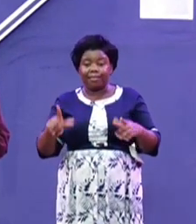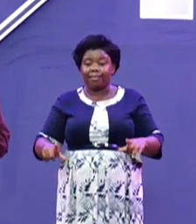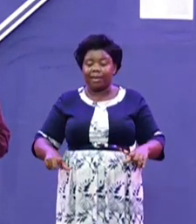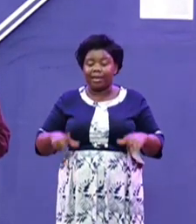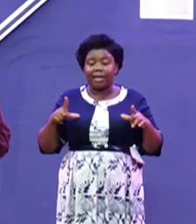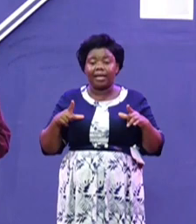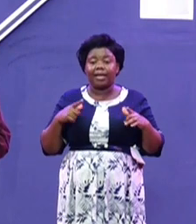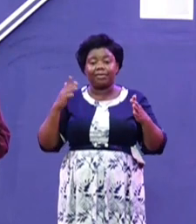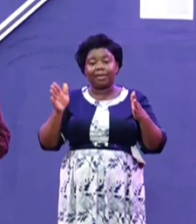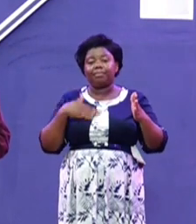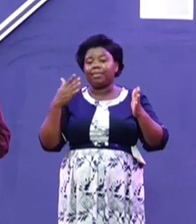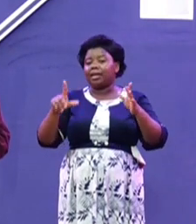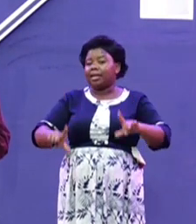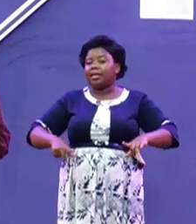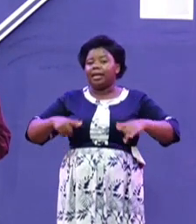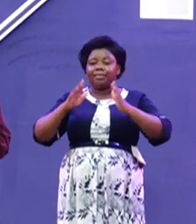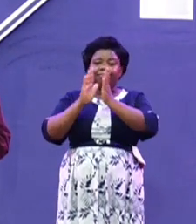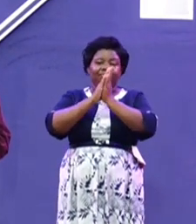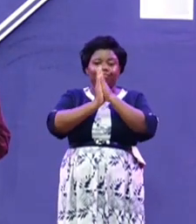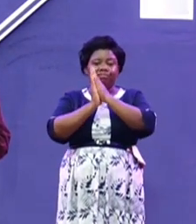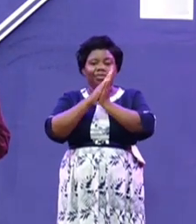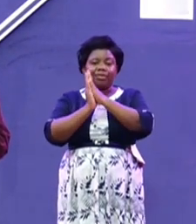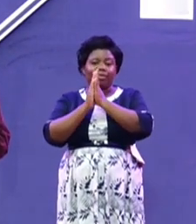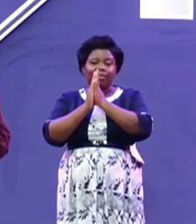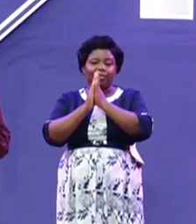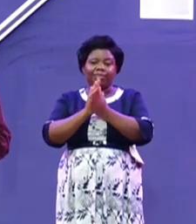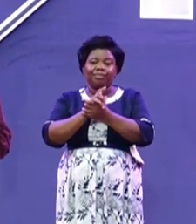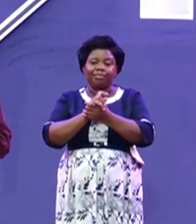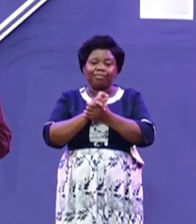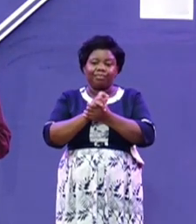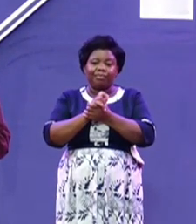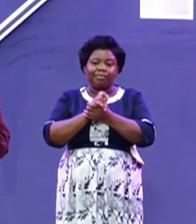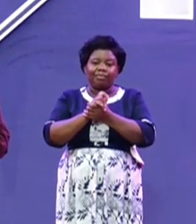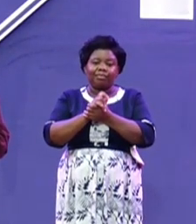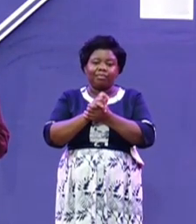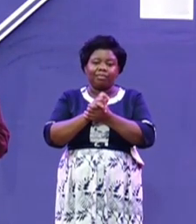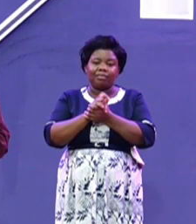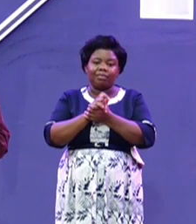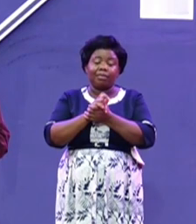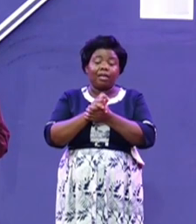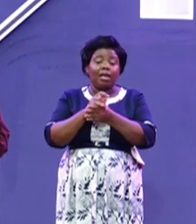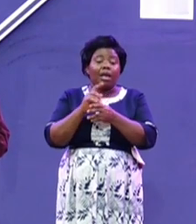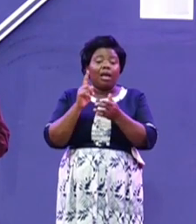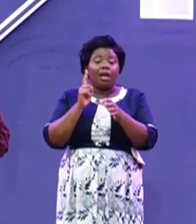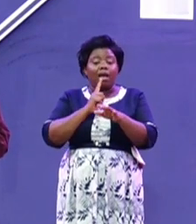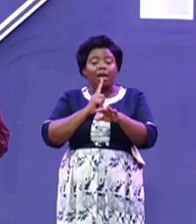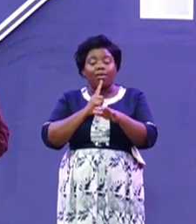nvudde. As I was considering my life and my history, nga nasinzidde ku bigambo Dawudi